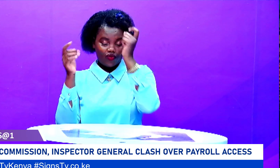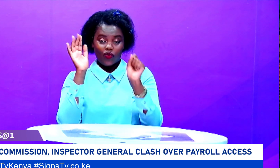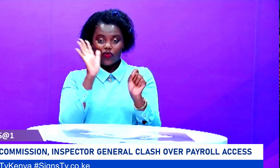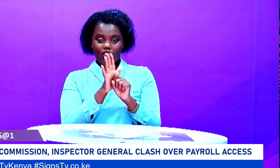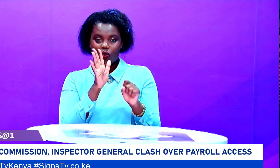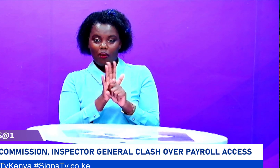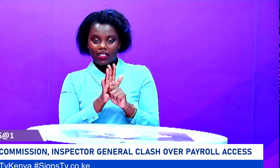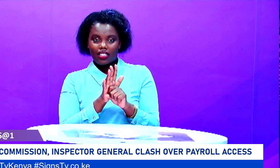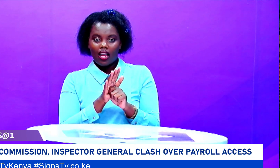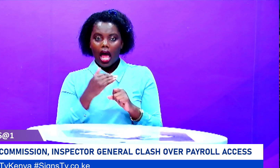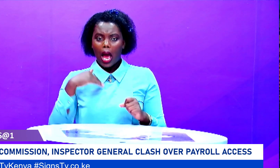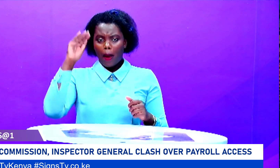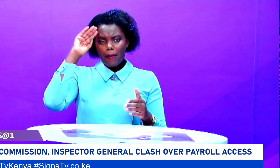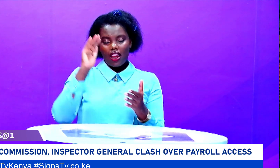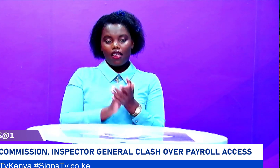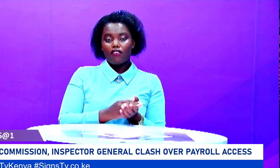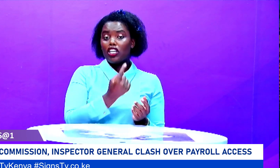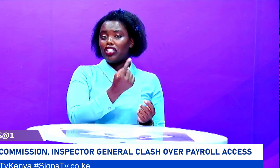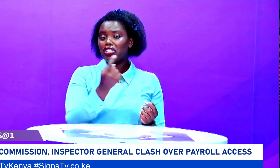raises a lot of alarm and a lot of questions. And I believe